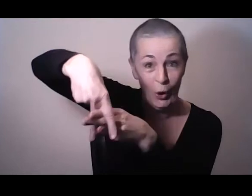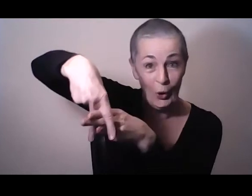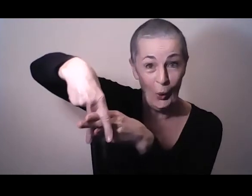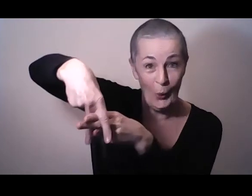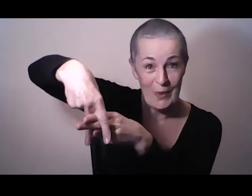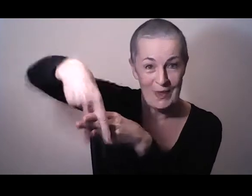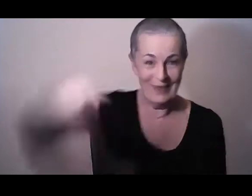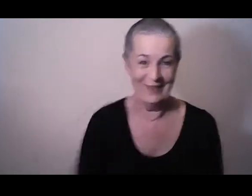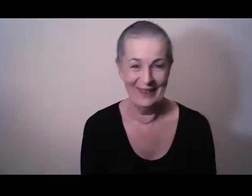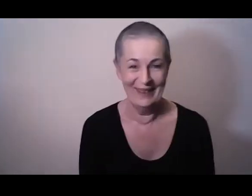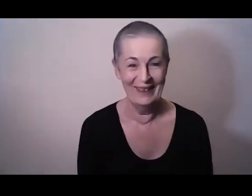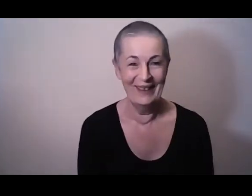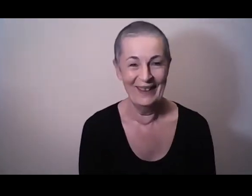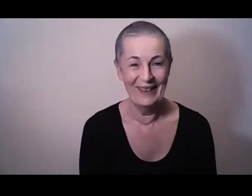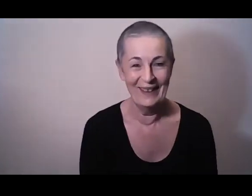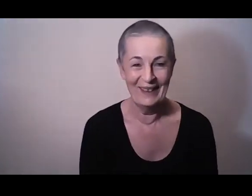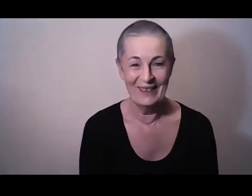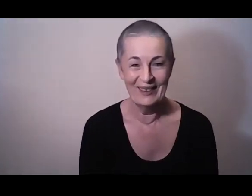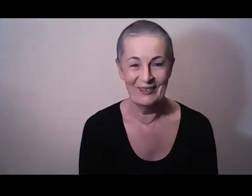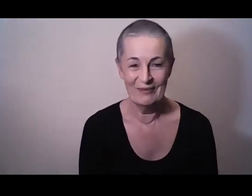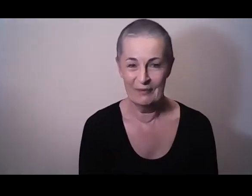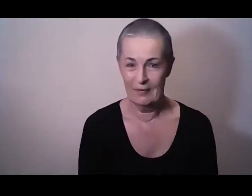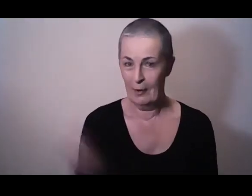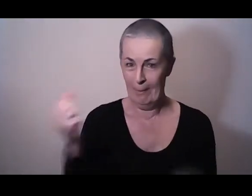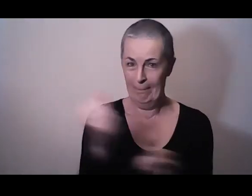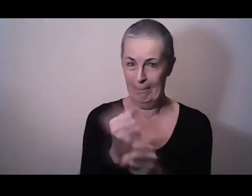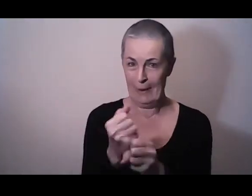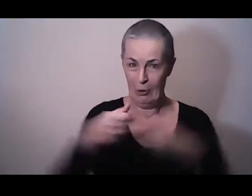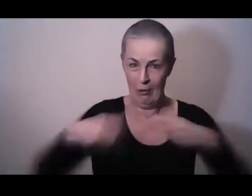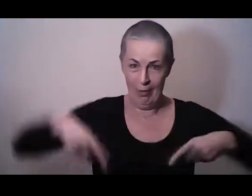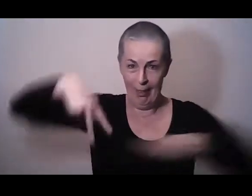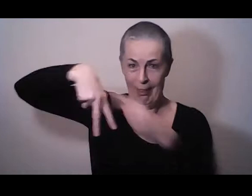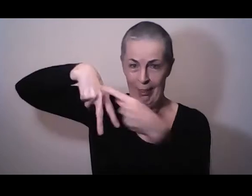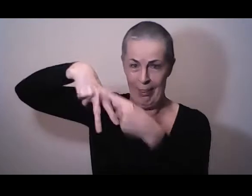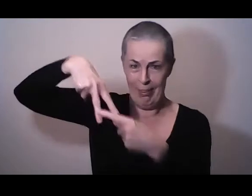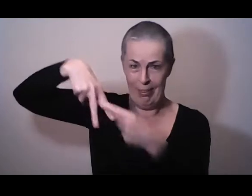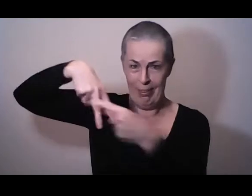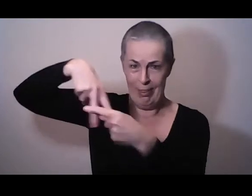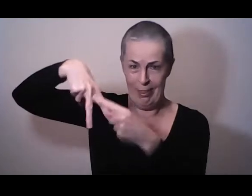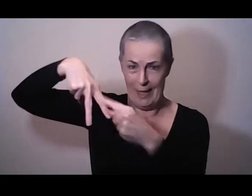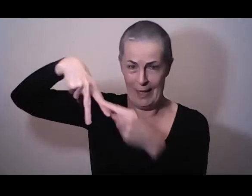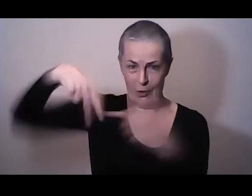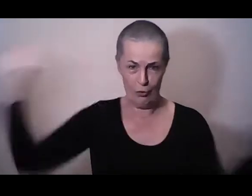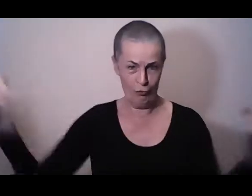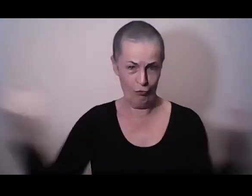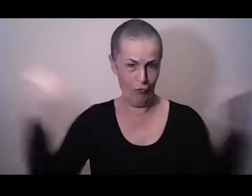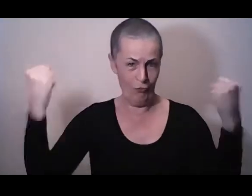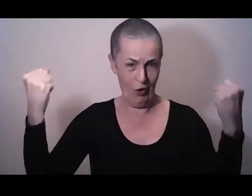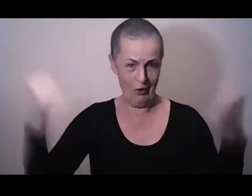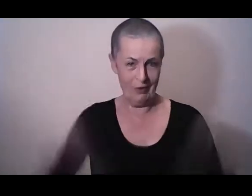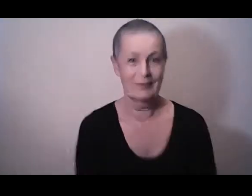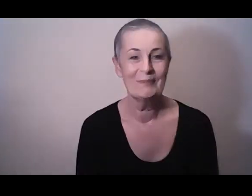And if you want to strengthen your legs, that's a very good exercise to do. Okay?